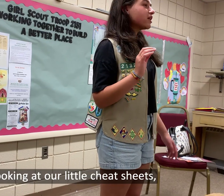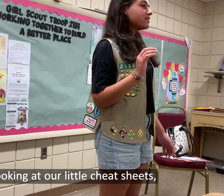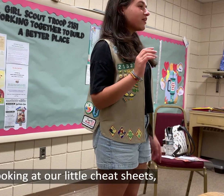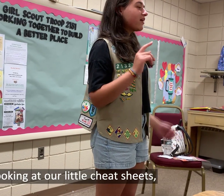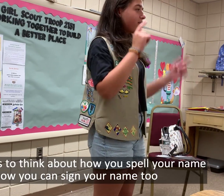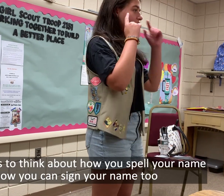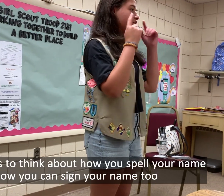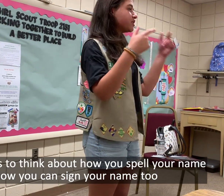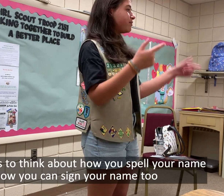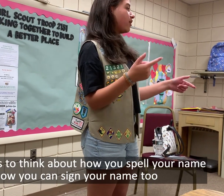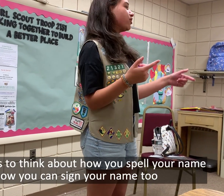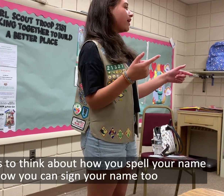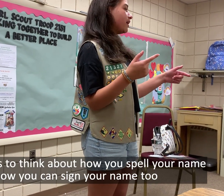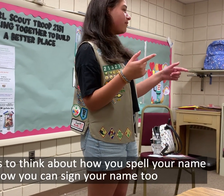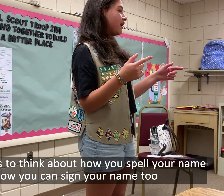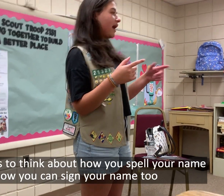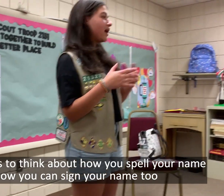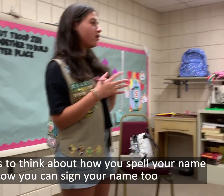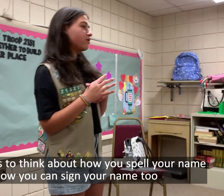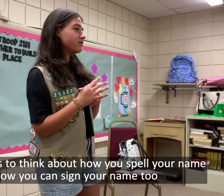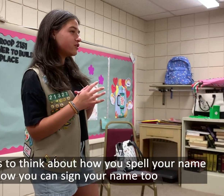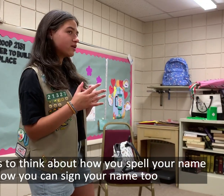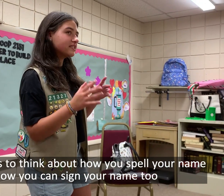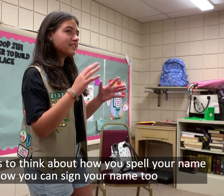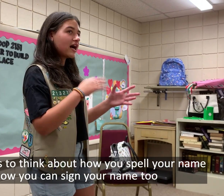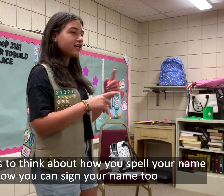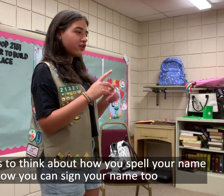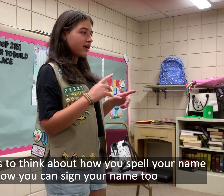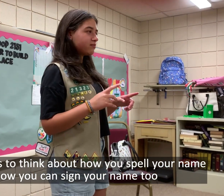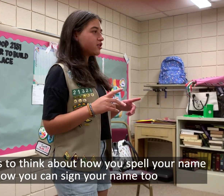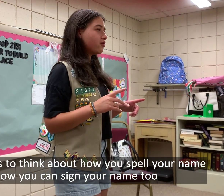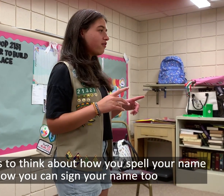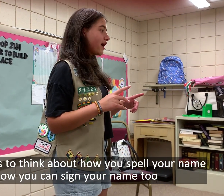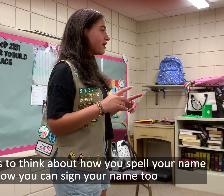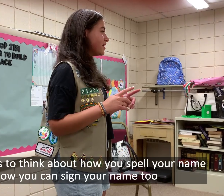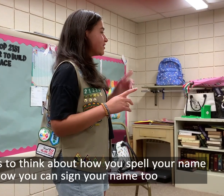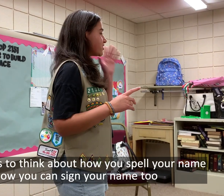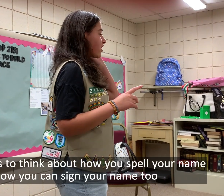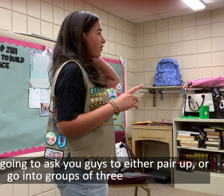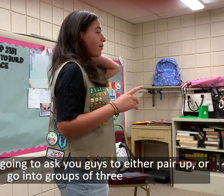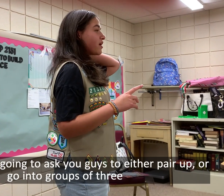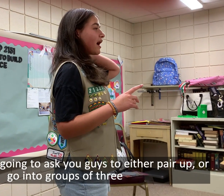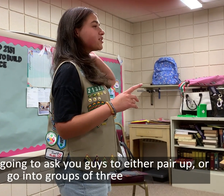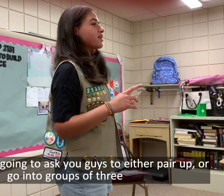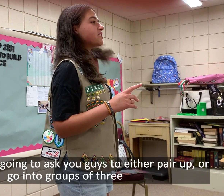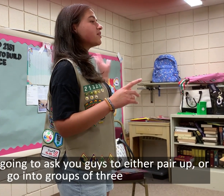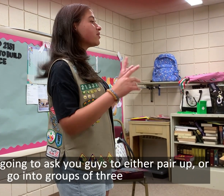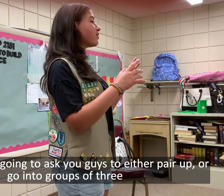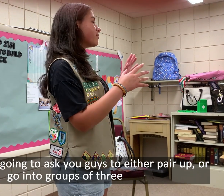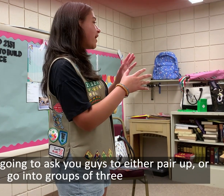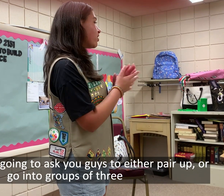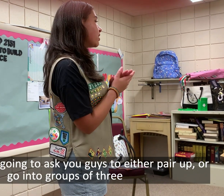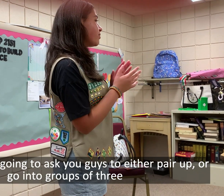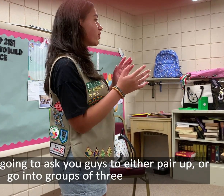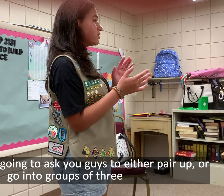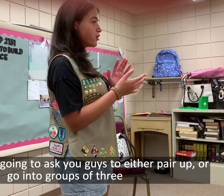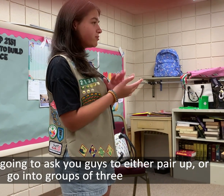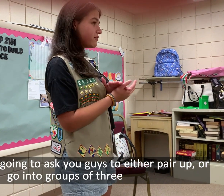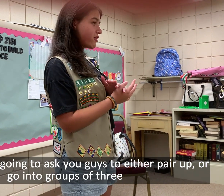to think about how you spell your name and how you can sign your name too, all right? So I'm gonna ask you guys to either like pair up or go into groups of